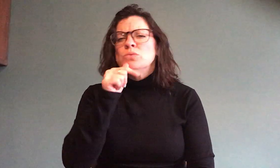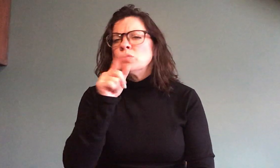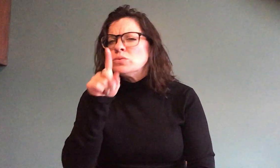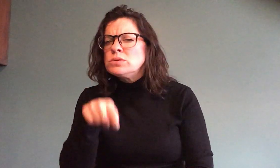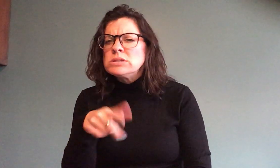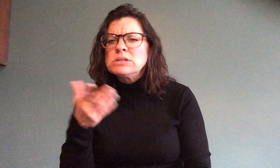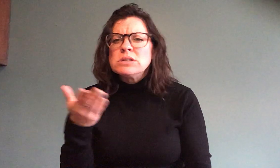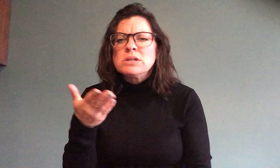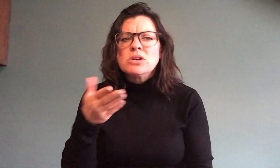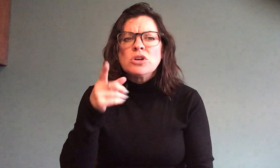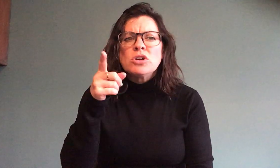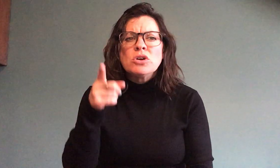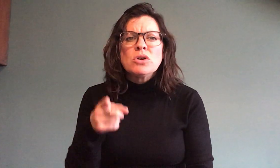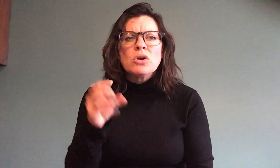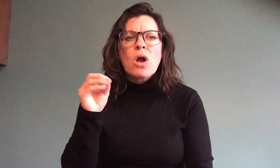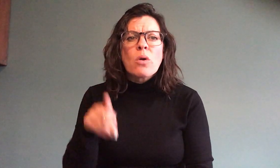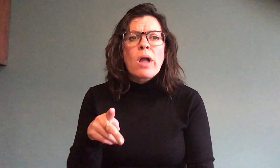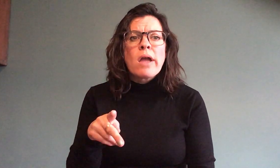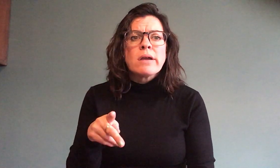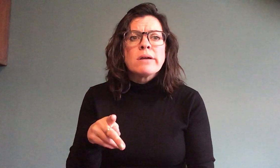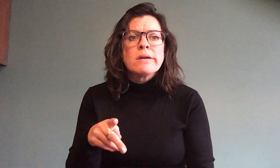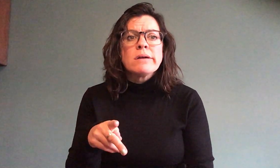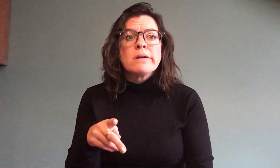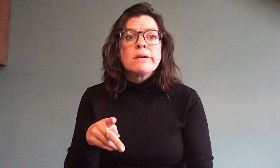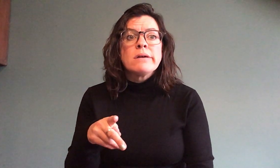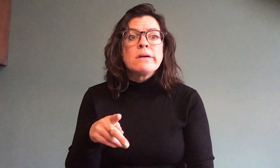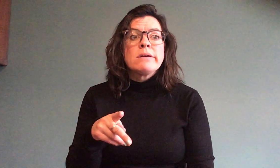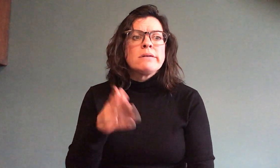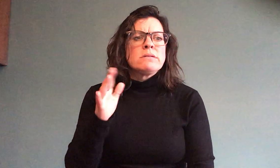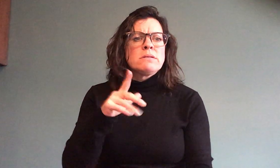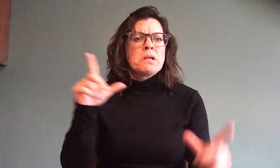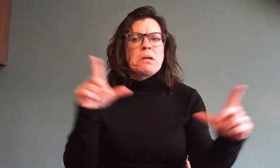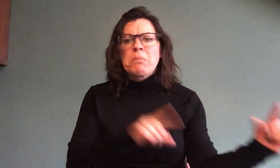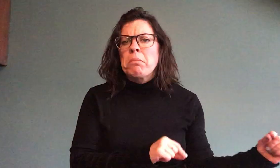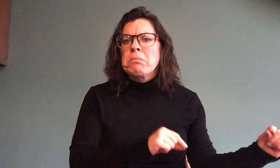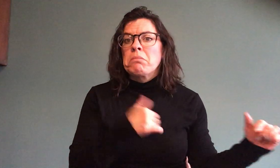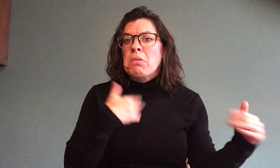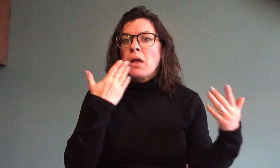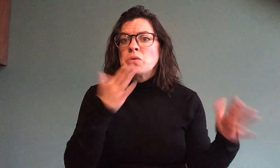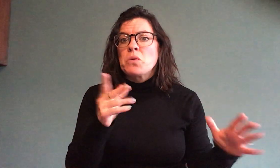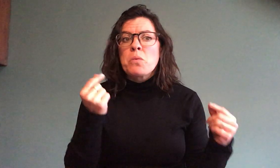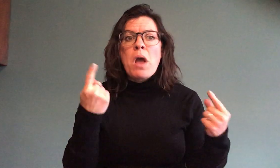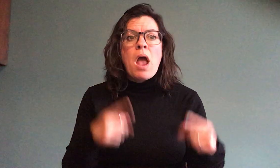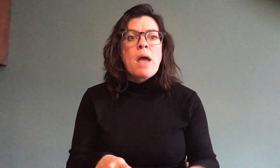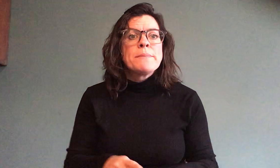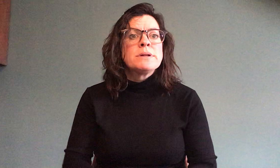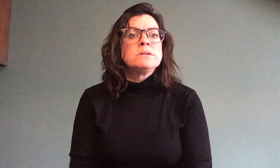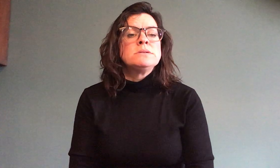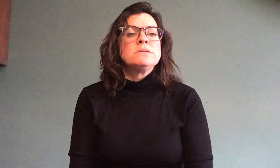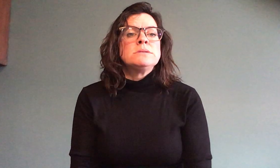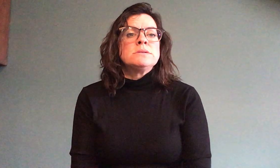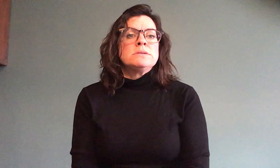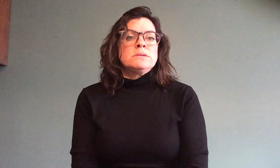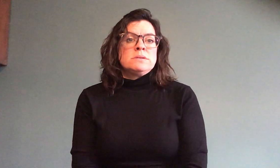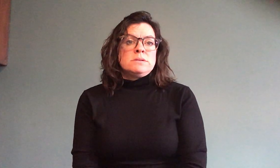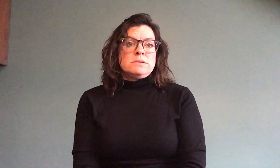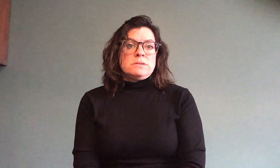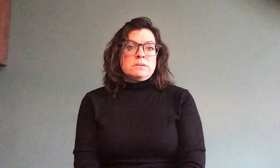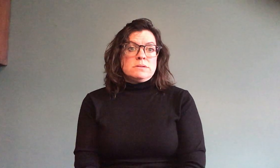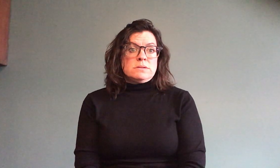Okay, and I don't know what happened, but I am not where I wanted to be. Now I'm where I want it to be. Is that correct? All right.